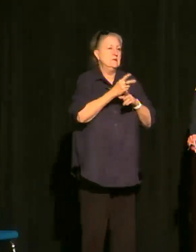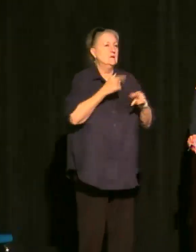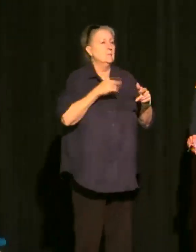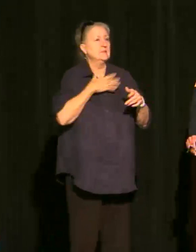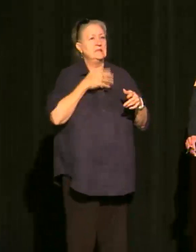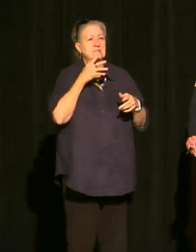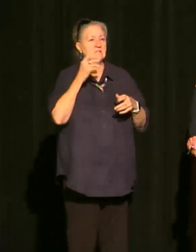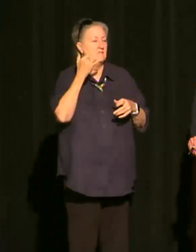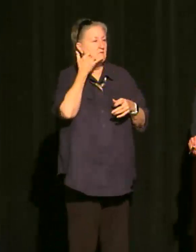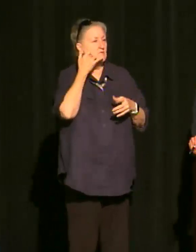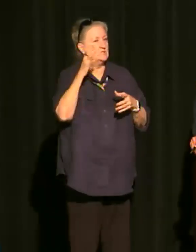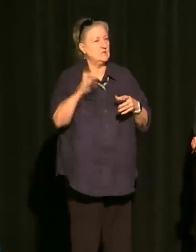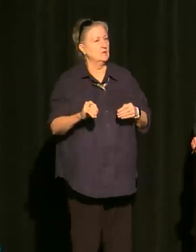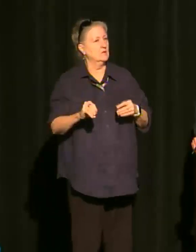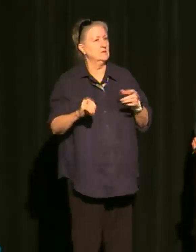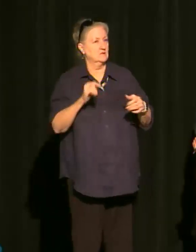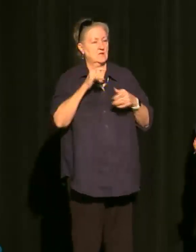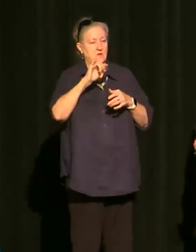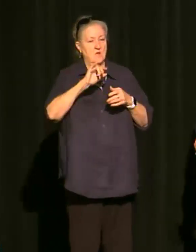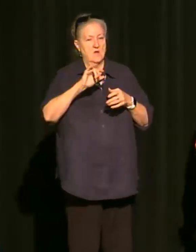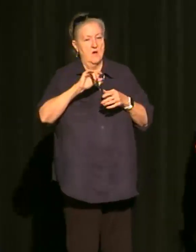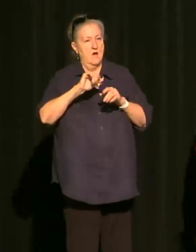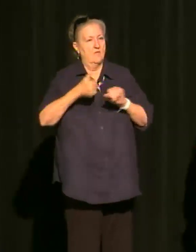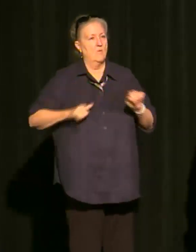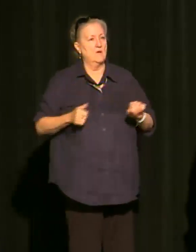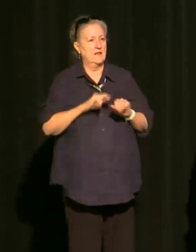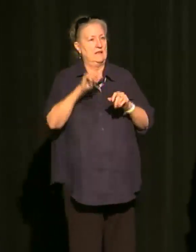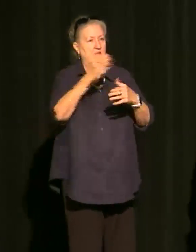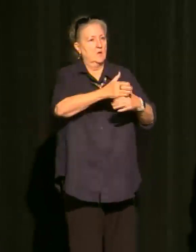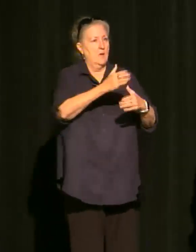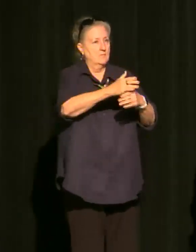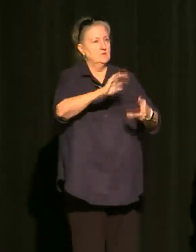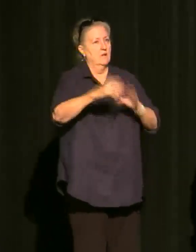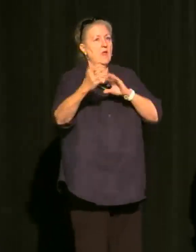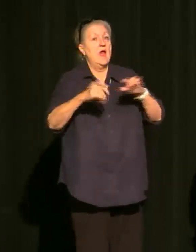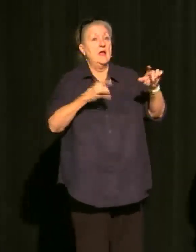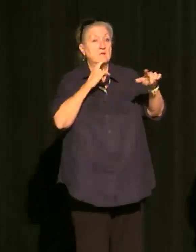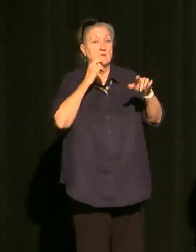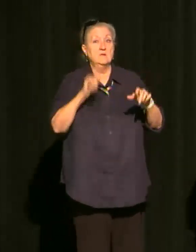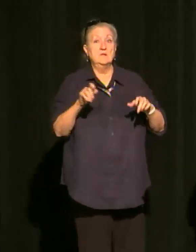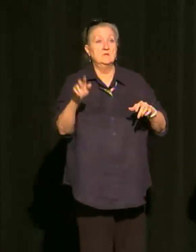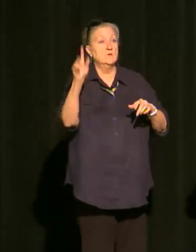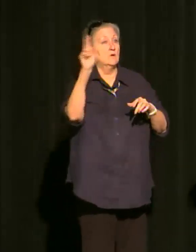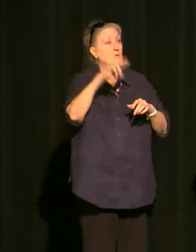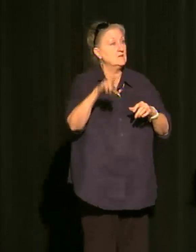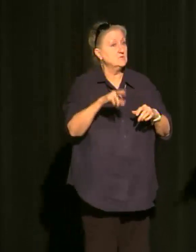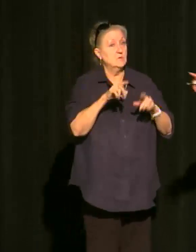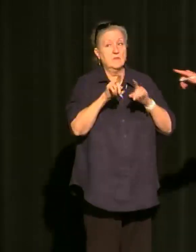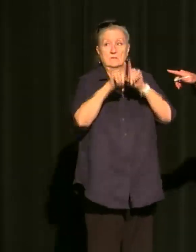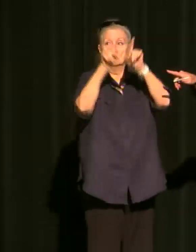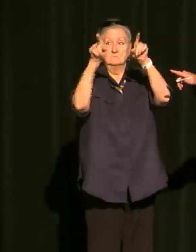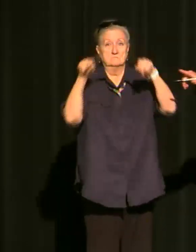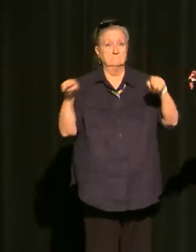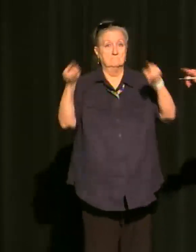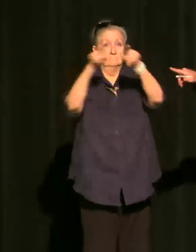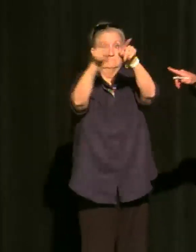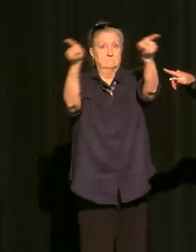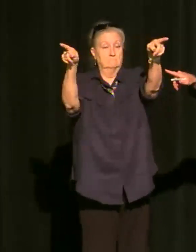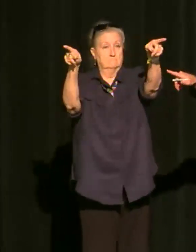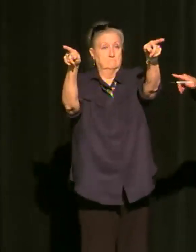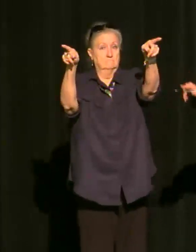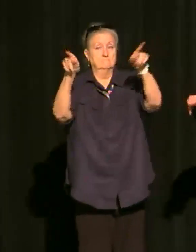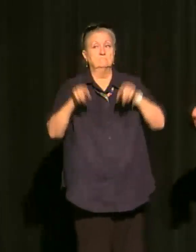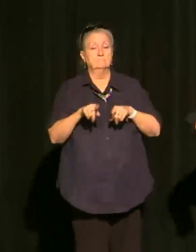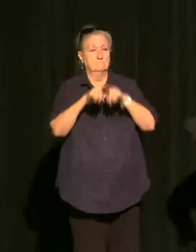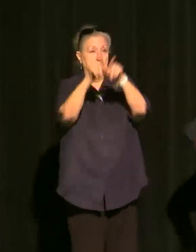silence your phones so we can avoid any interruptions? And then if you need to use a restroom, they're up the hallway and to the exterior in